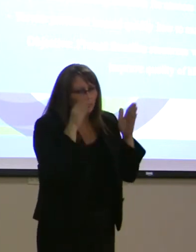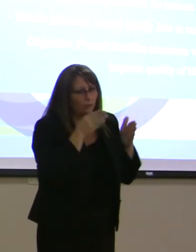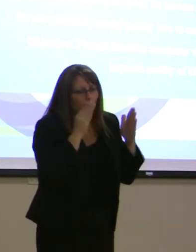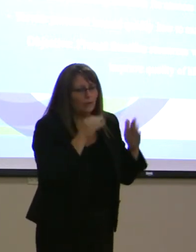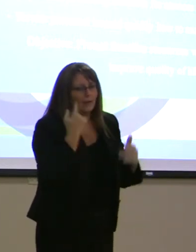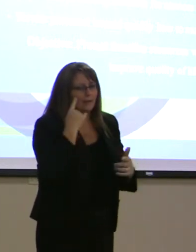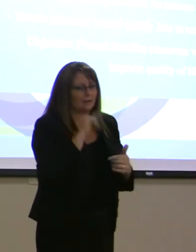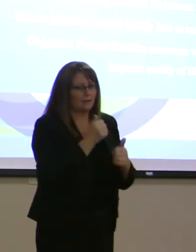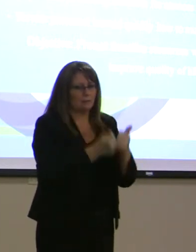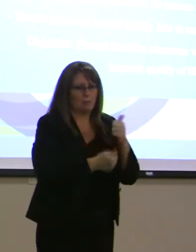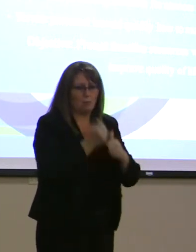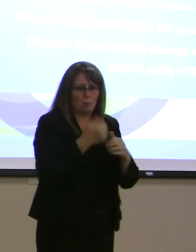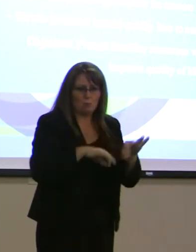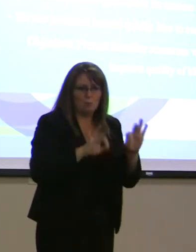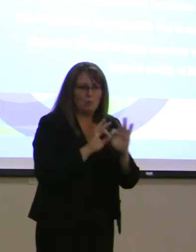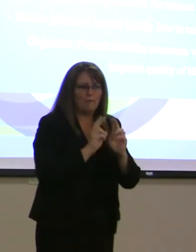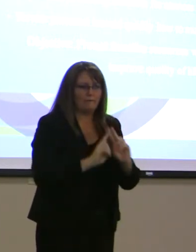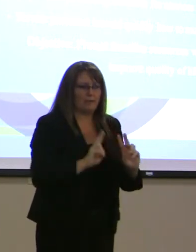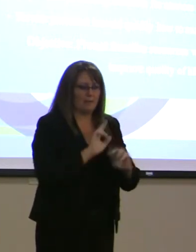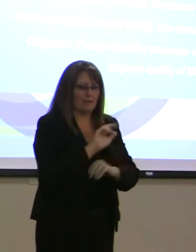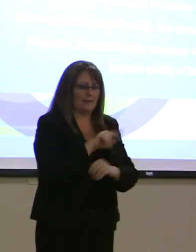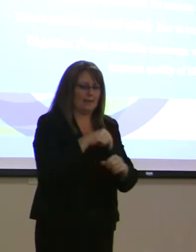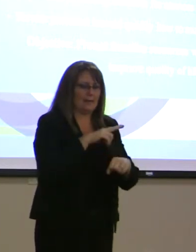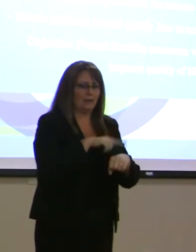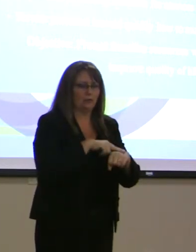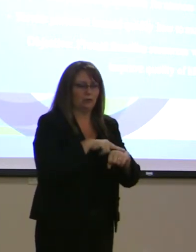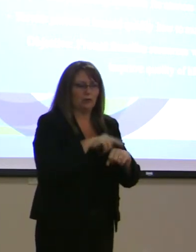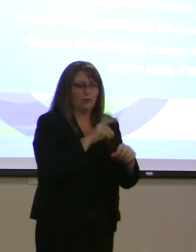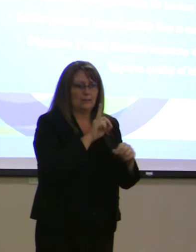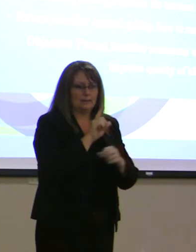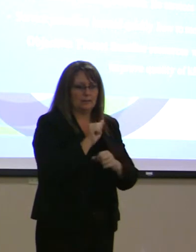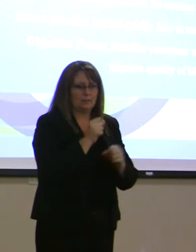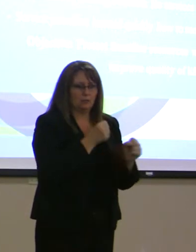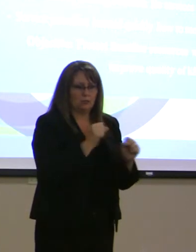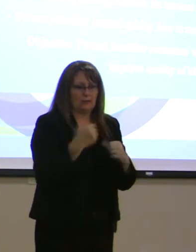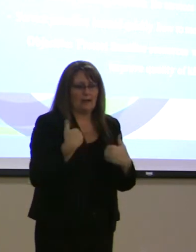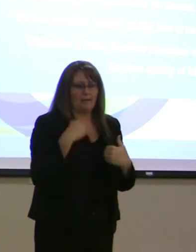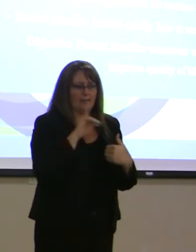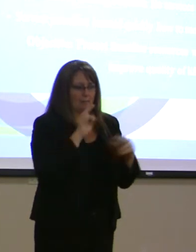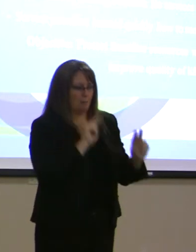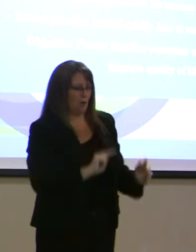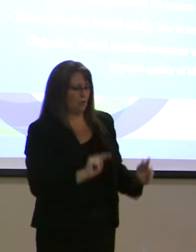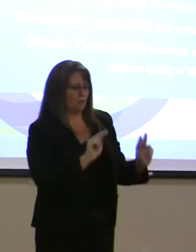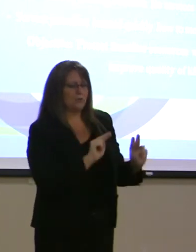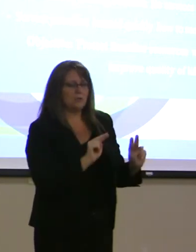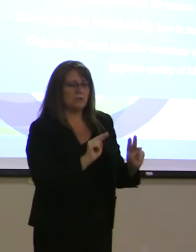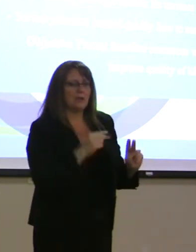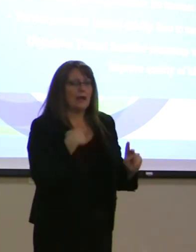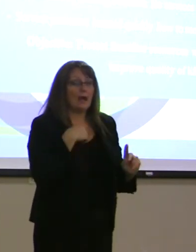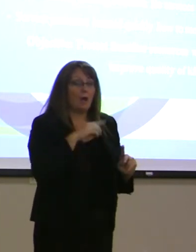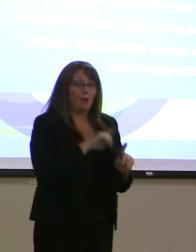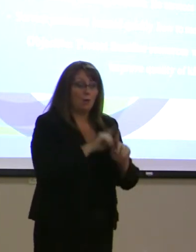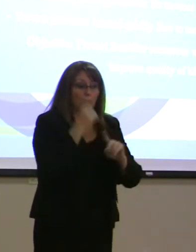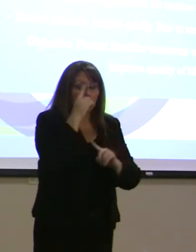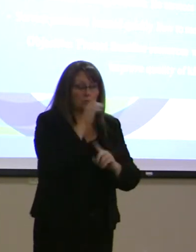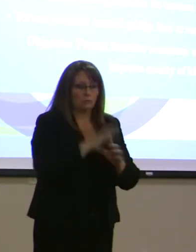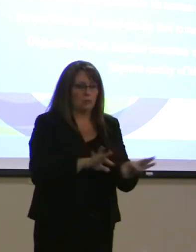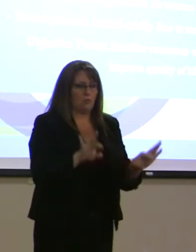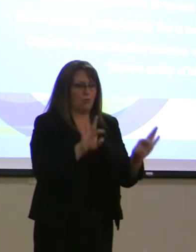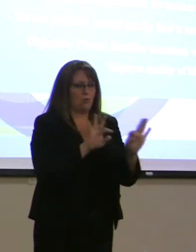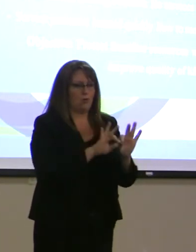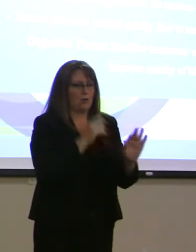most important value that the National Disability Strategy has, and that whole monitoring. And I also think it's really important to